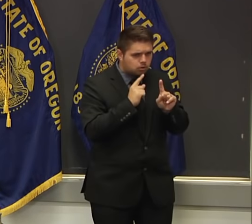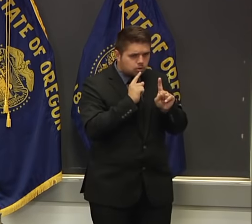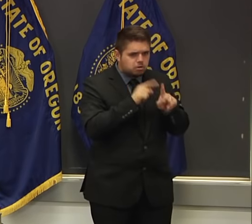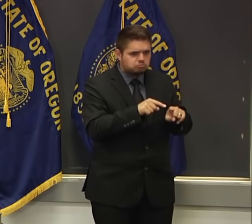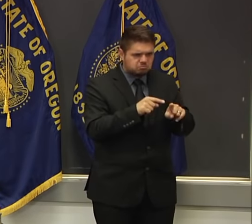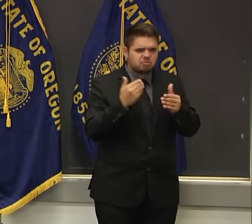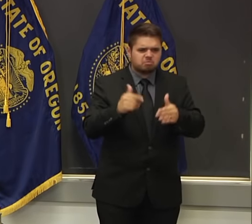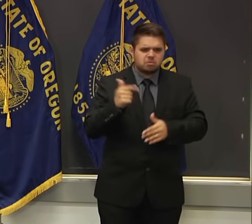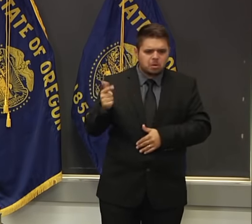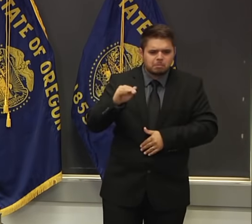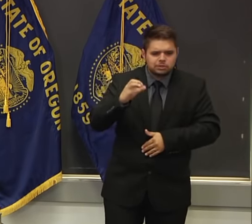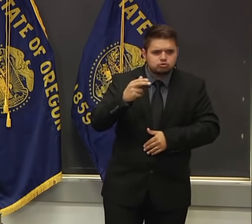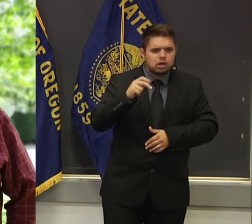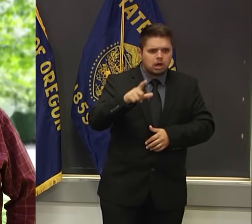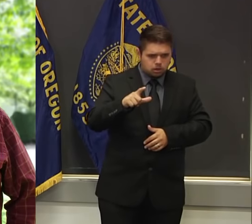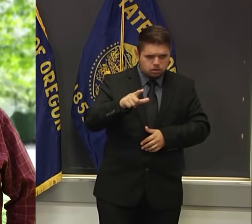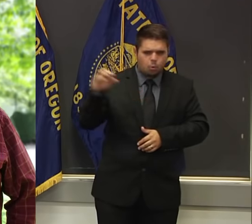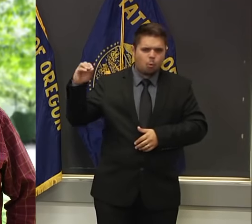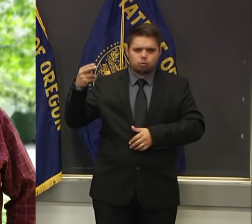Oregon OSHA.